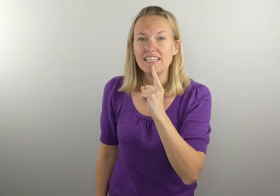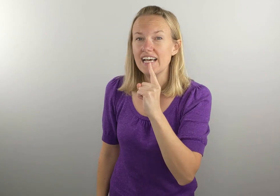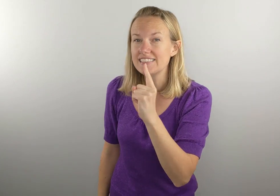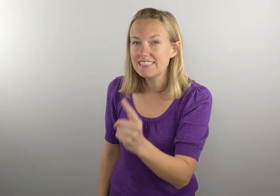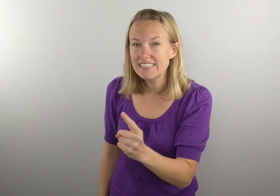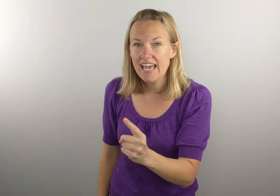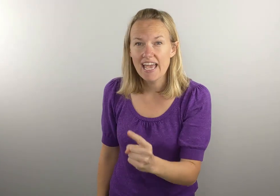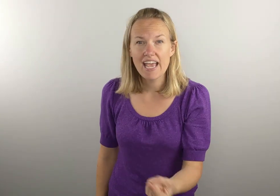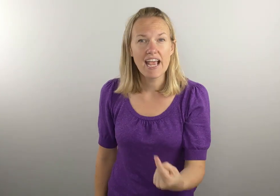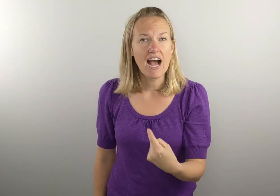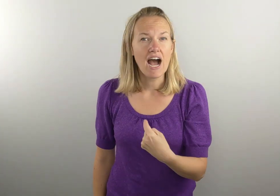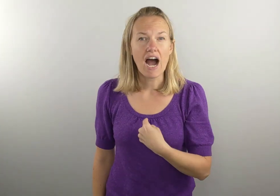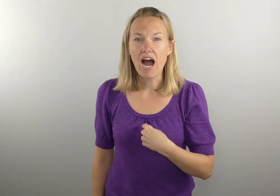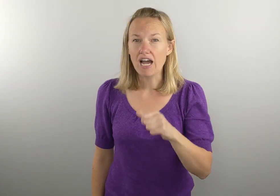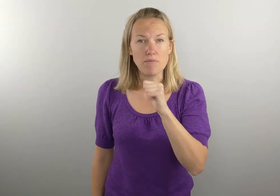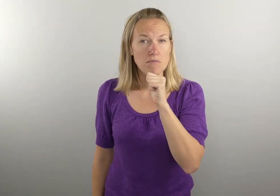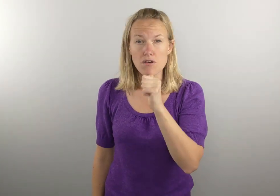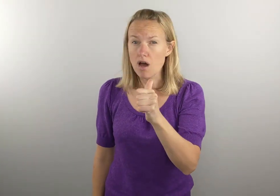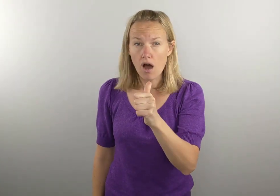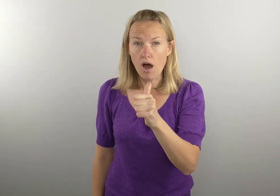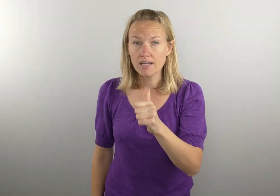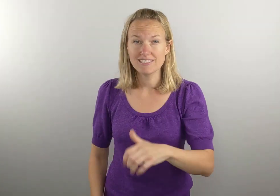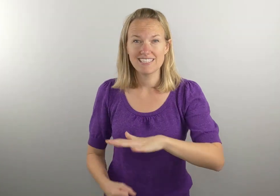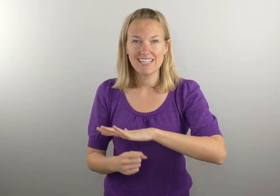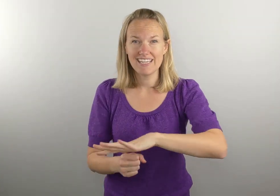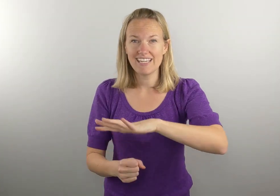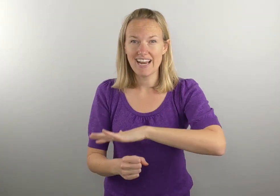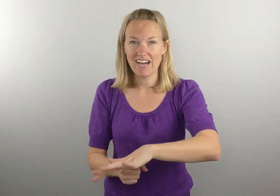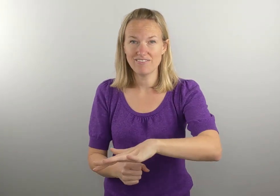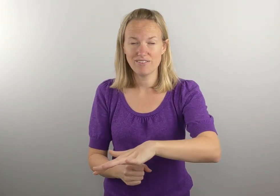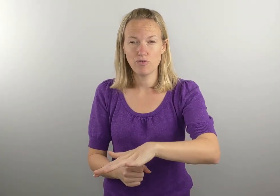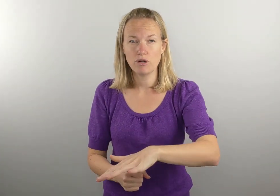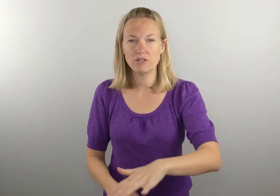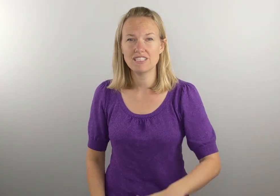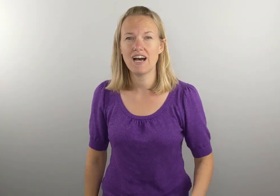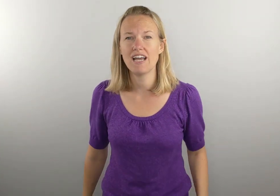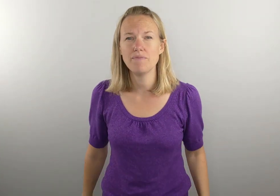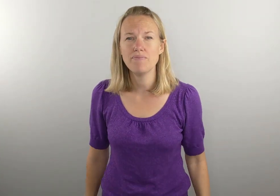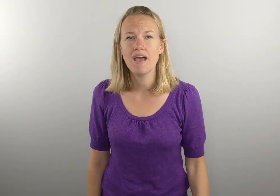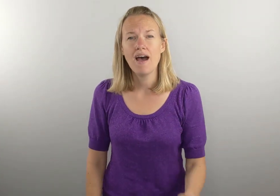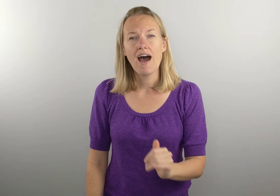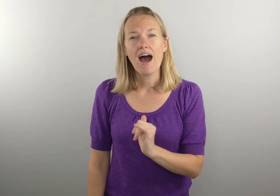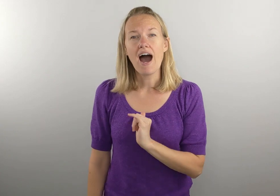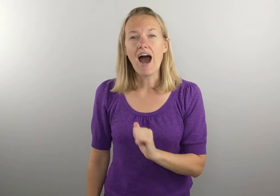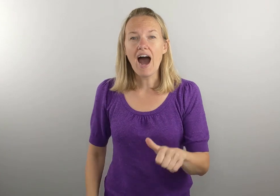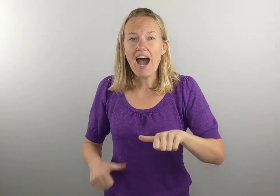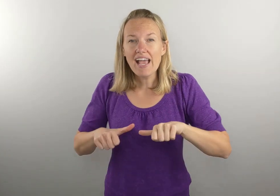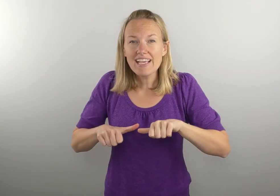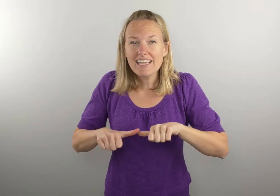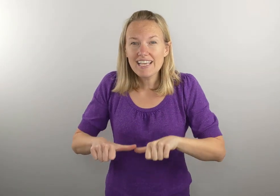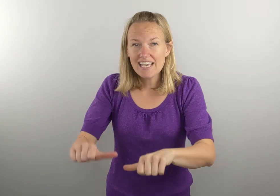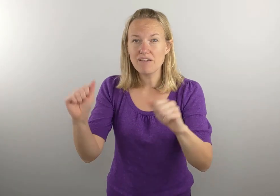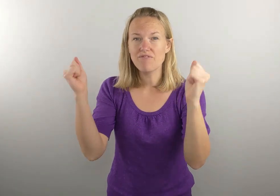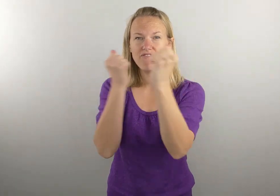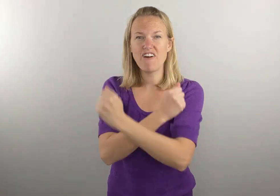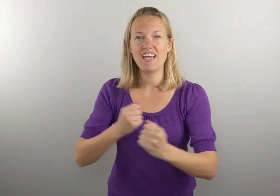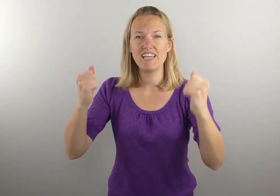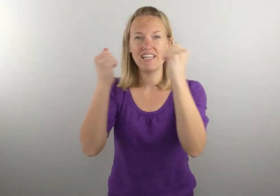that say I'm not enough. One more time. I keep